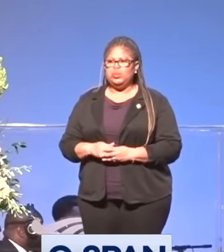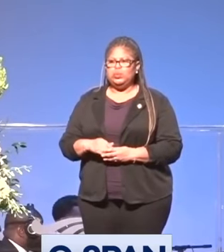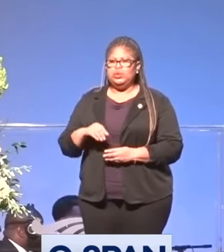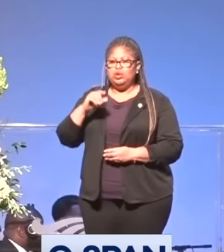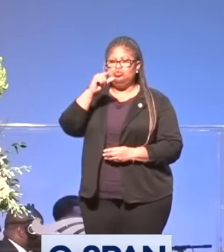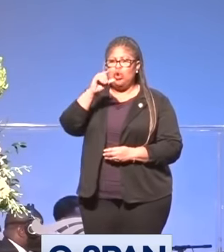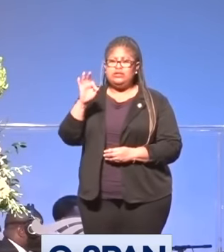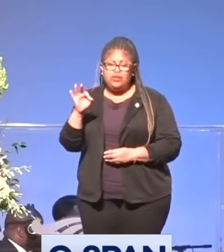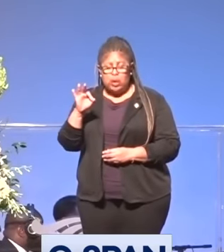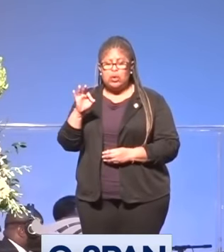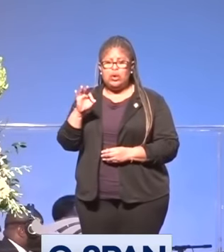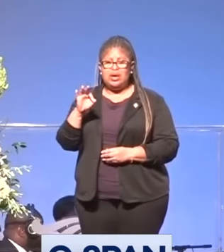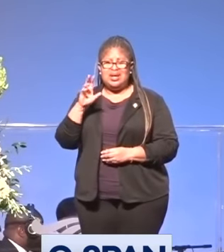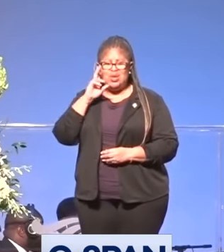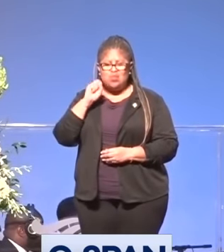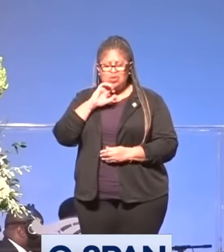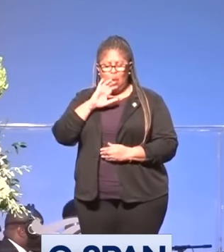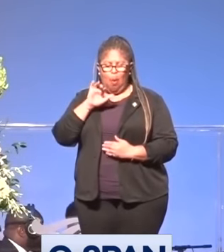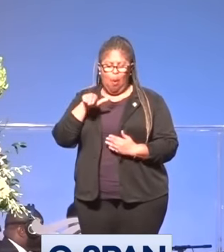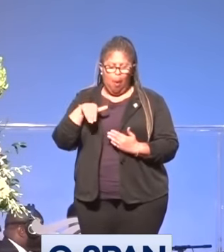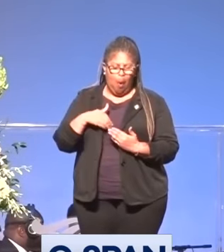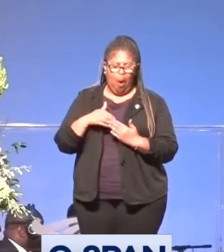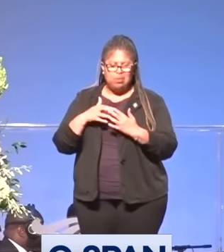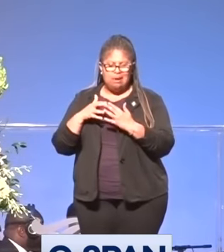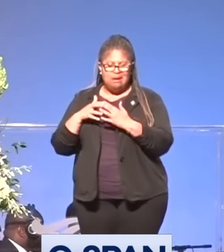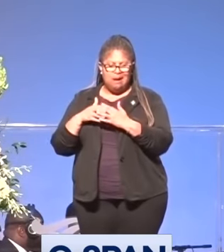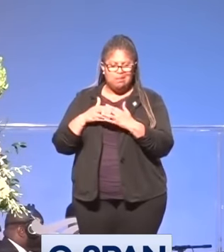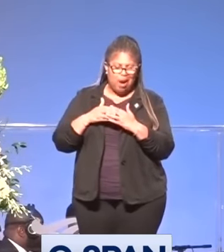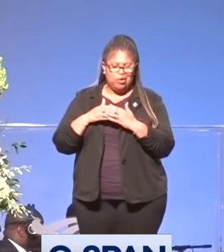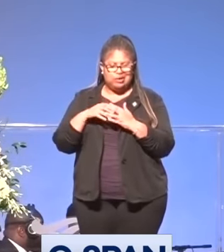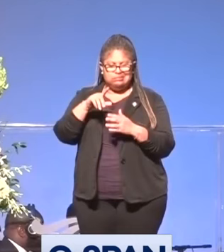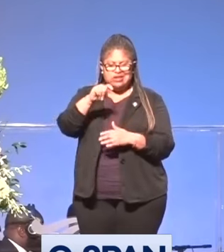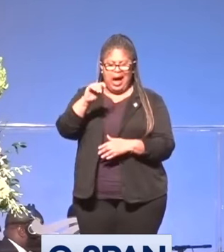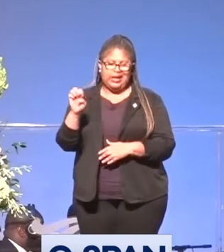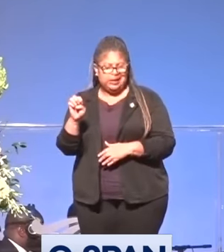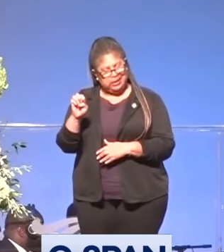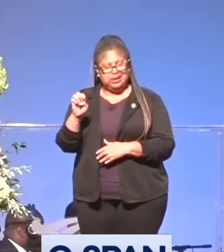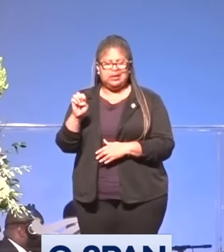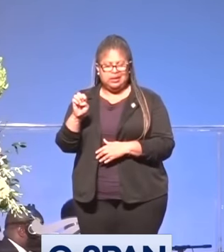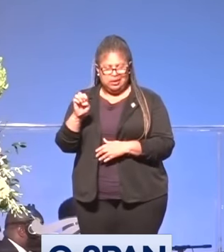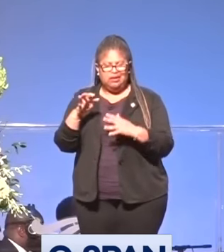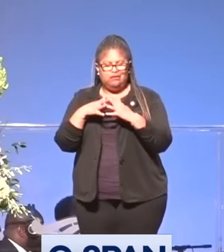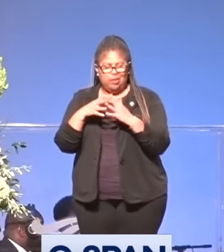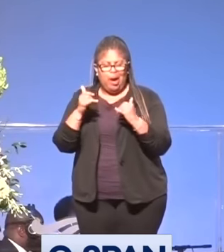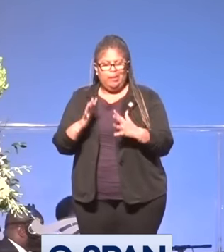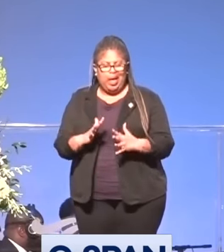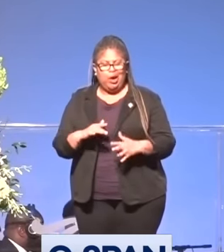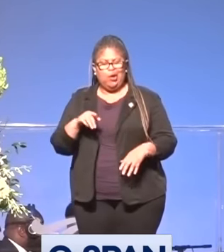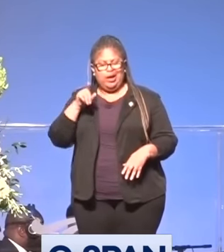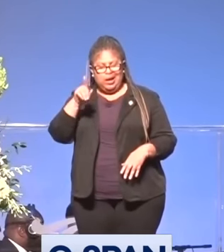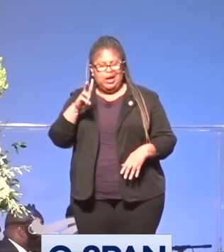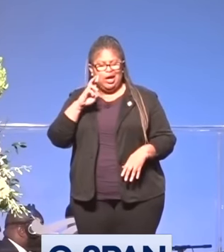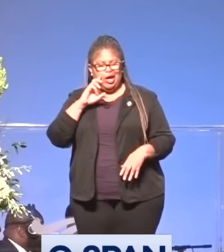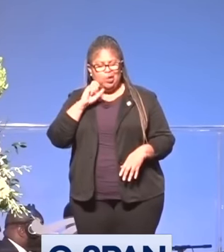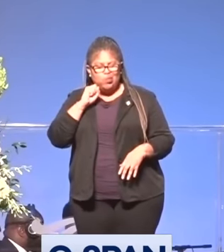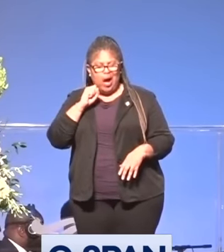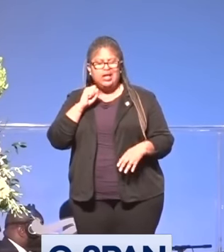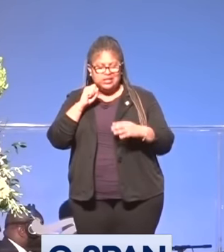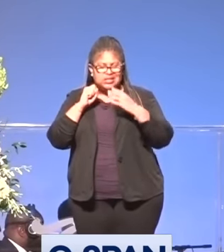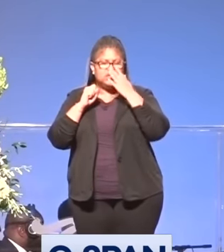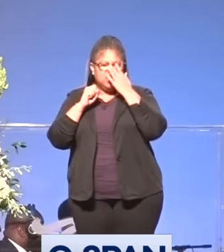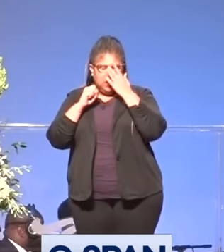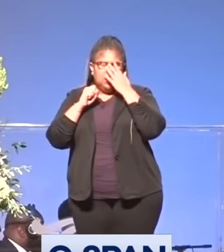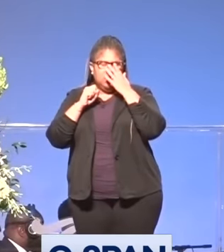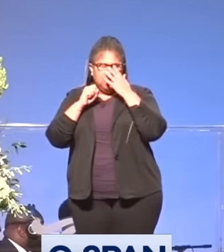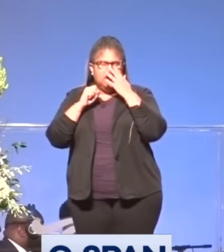George Floyd was an alame American tight end. George Floyd was a power forward. Was